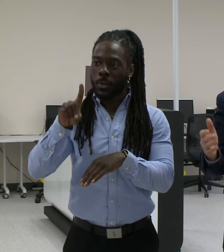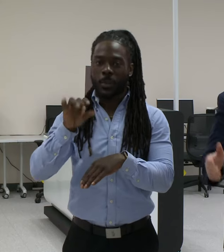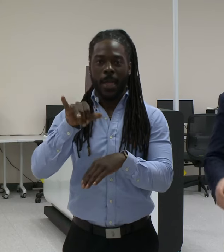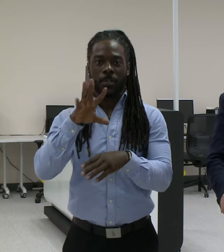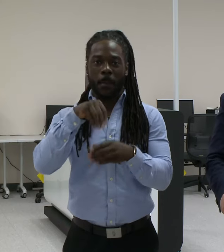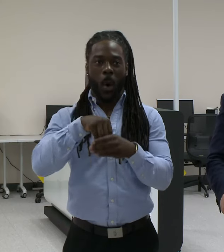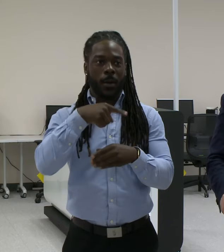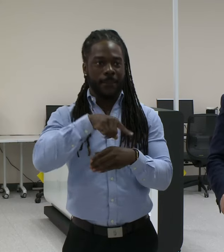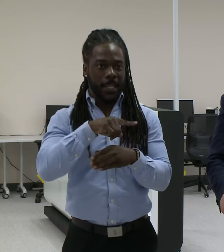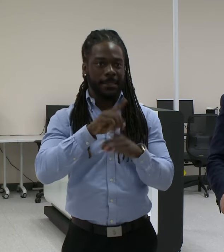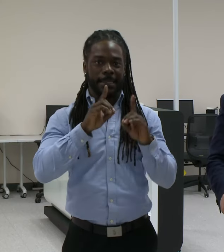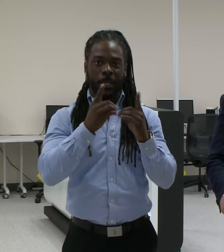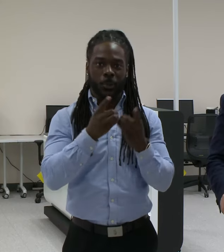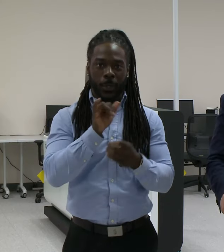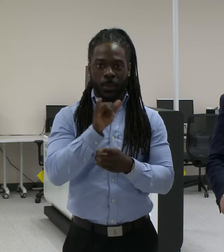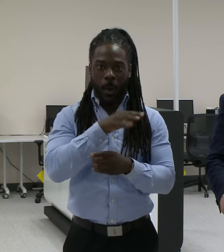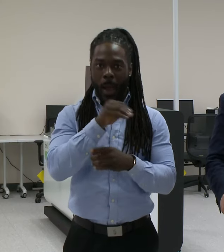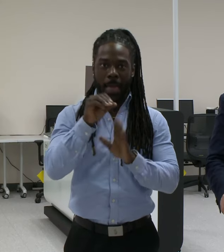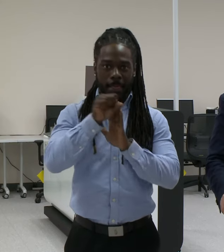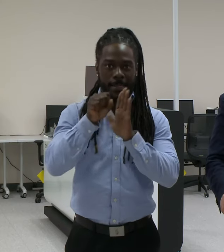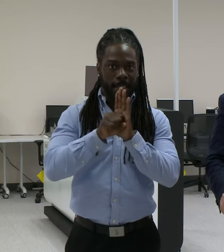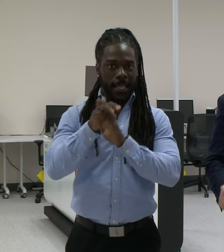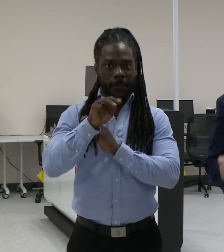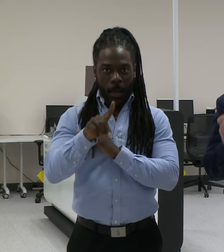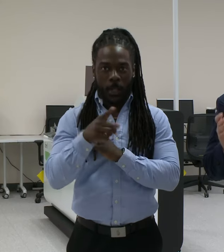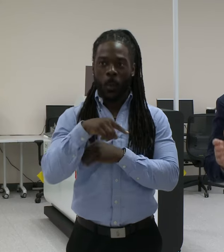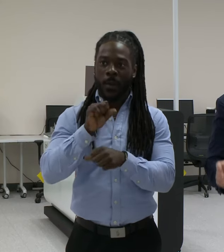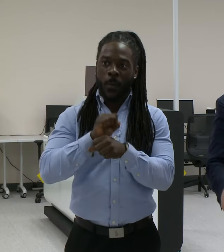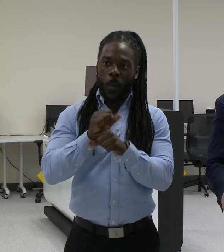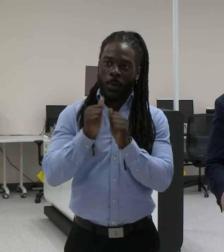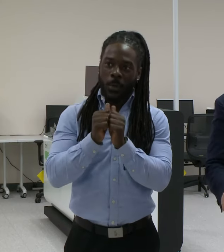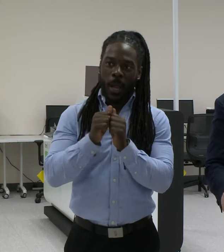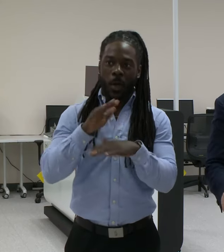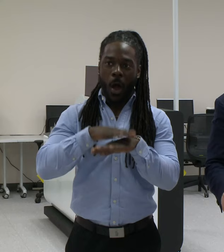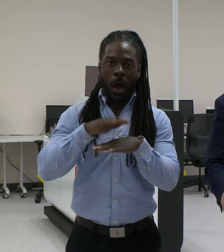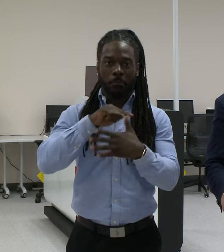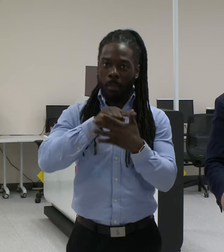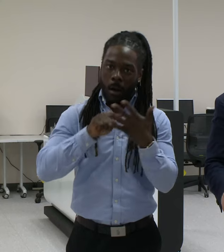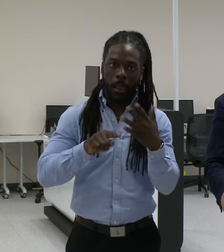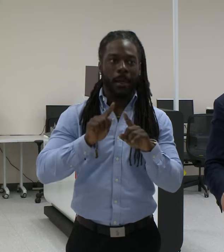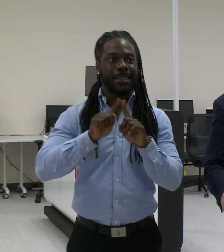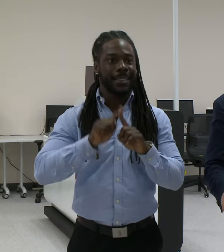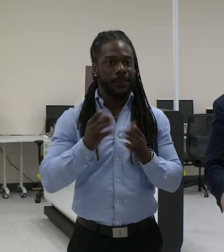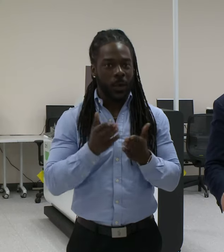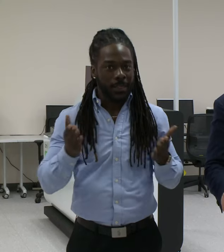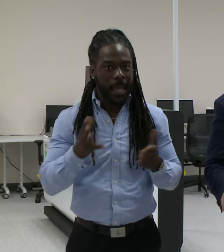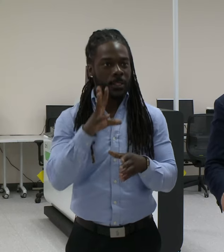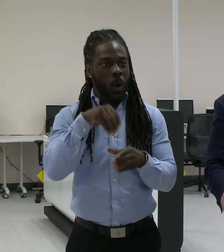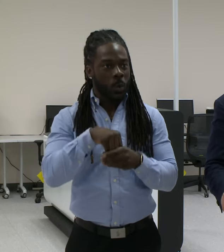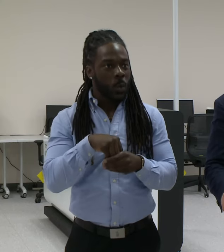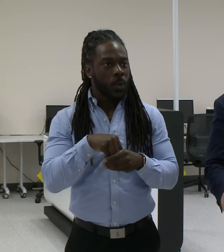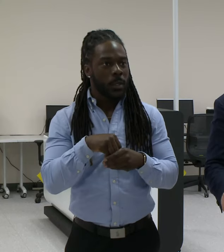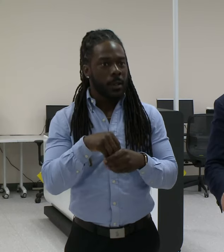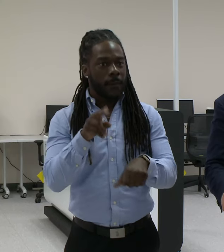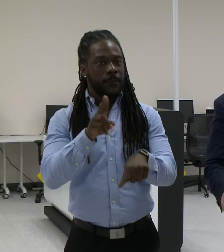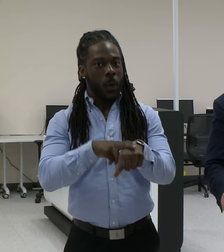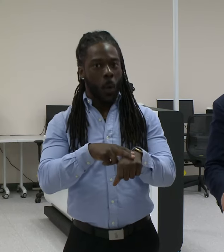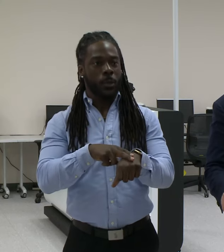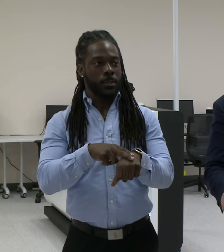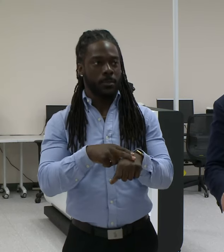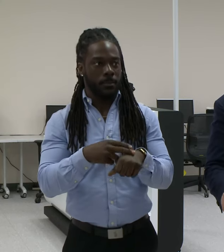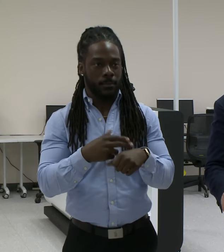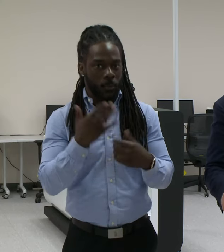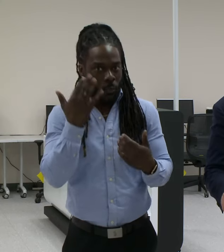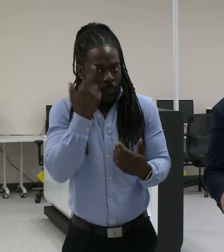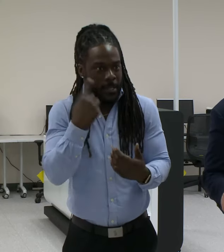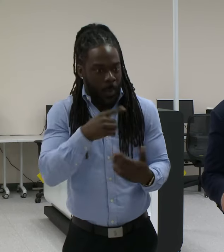district and a great part of the state of Maryland. We worked together on many things. So, including, of course, what we're here to talk